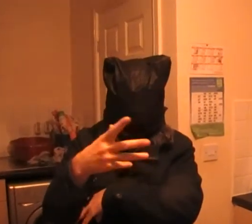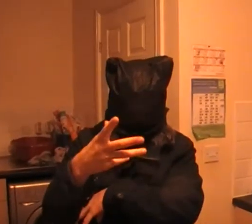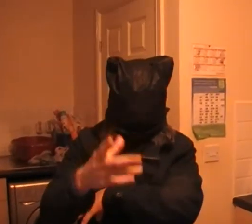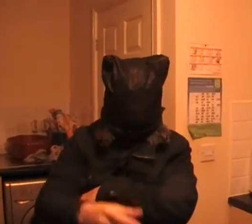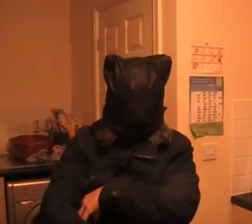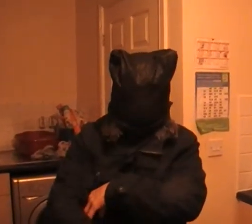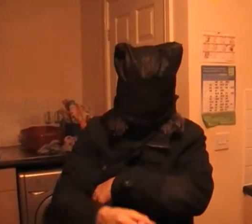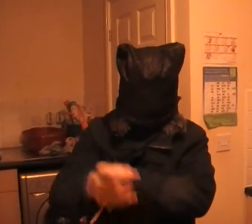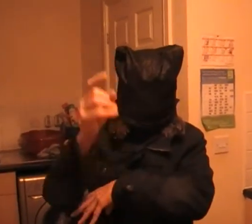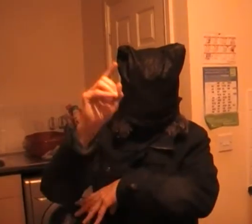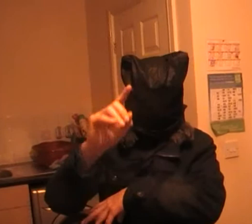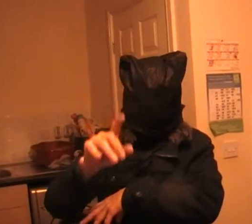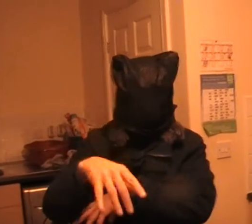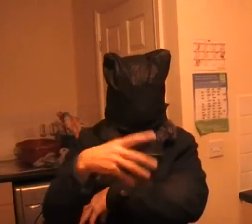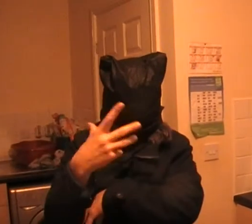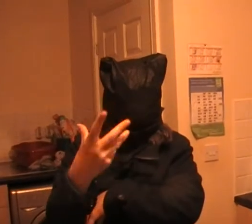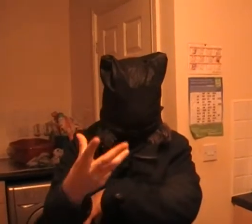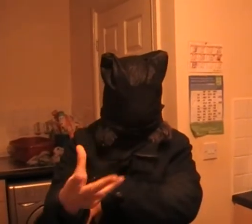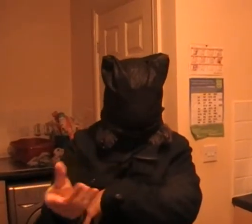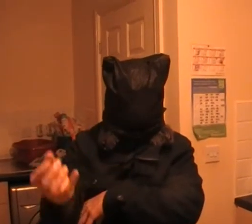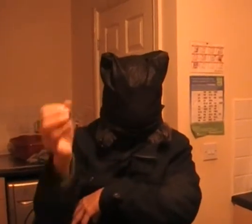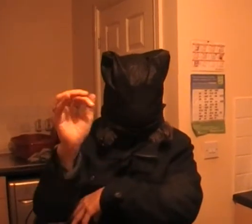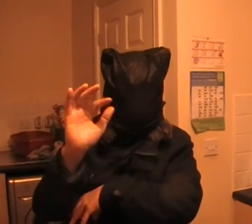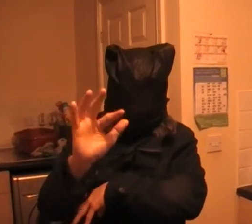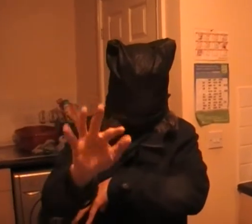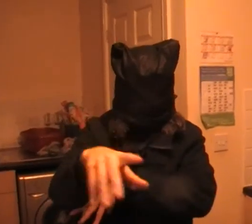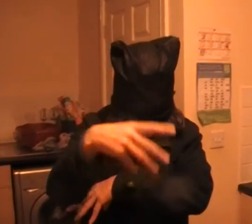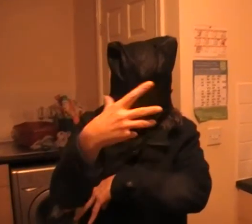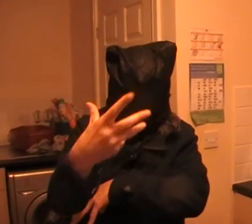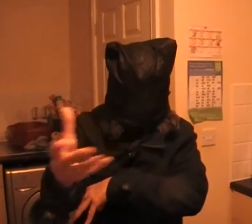13/12, I was three, and that's it.